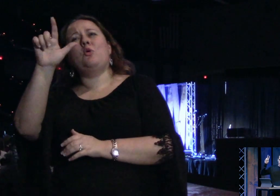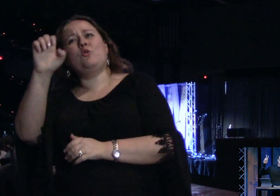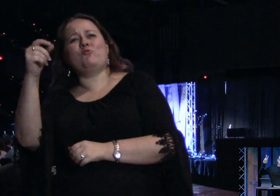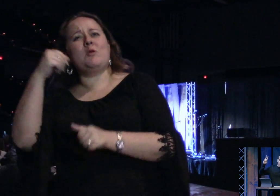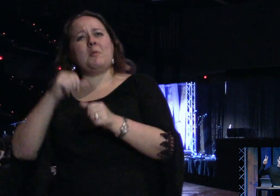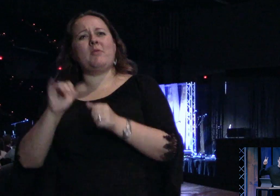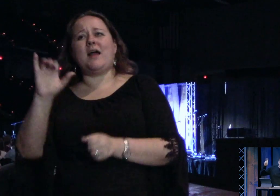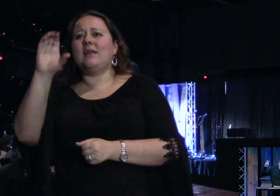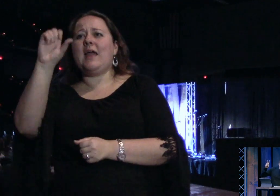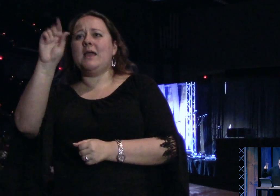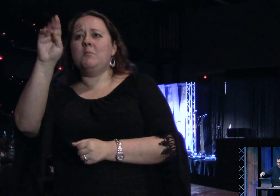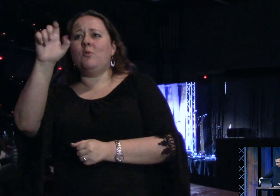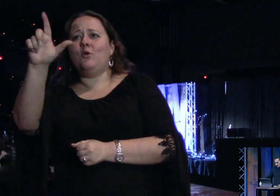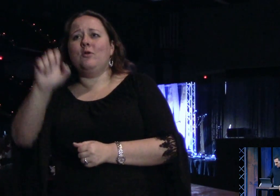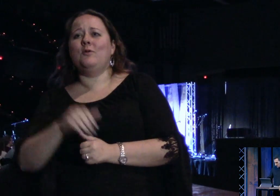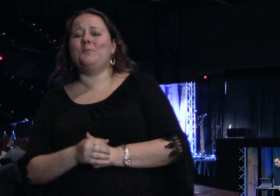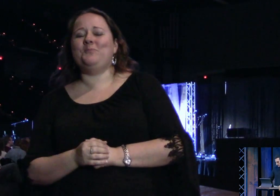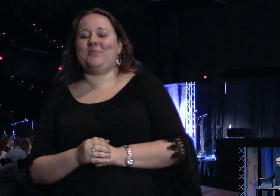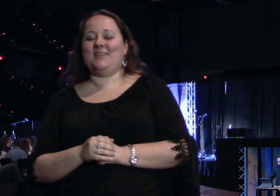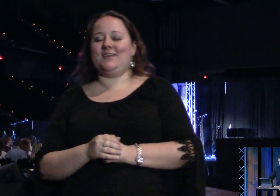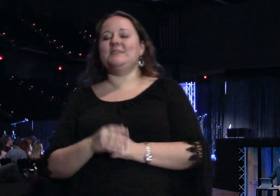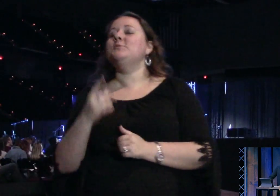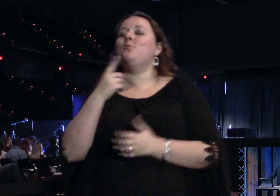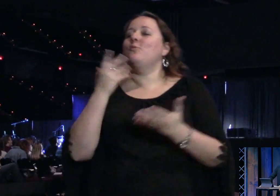on something called cable.